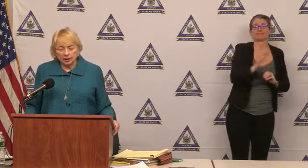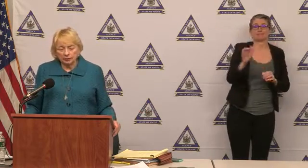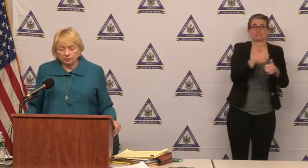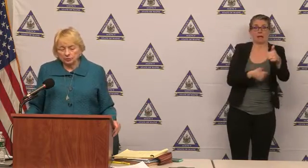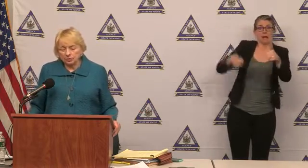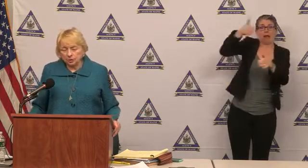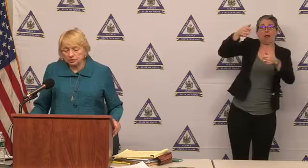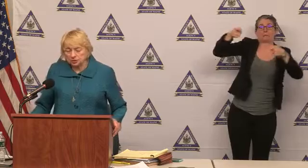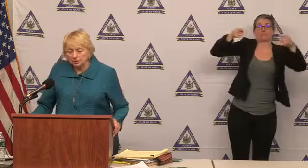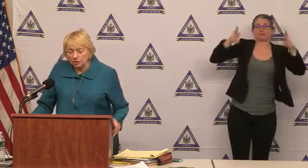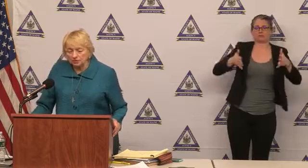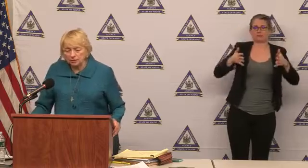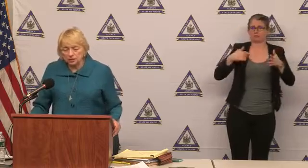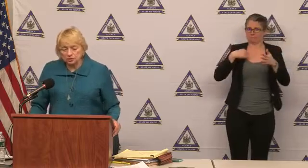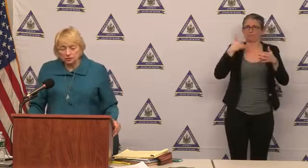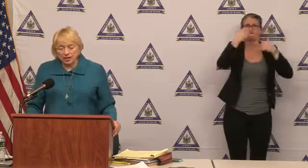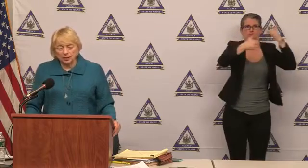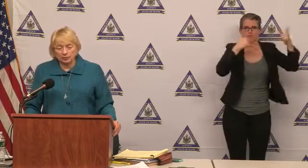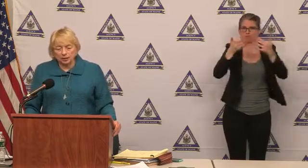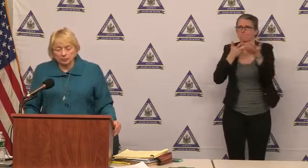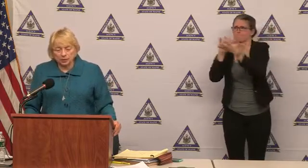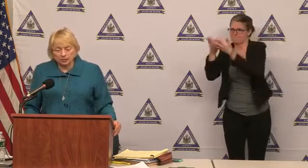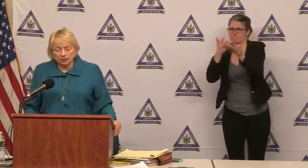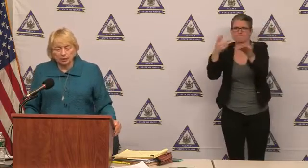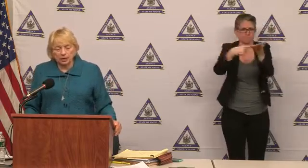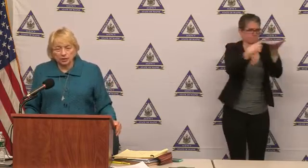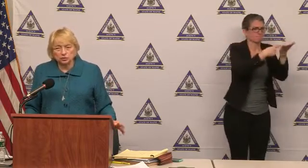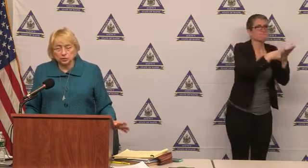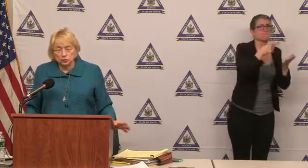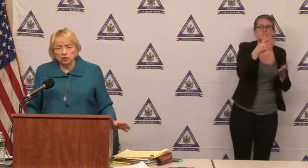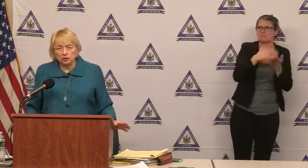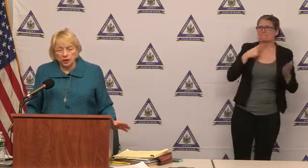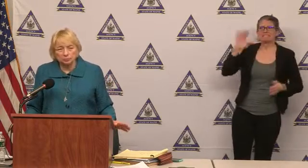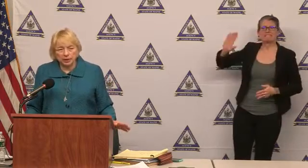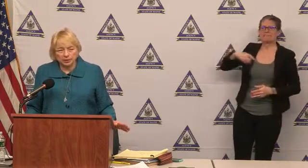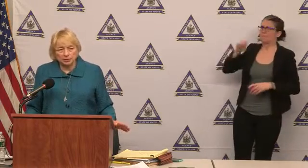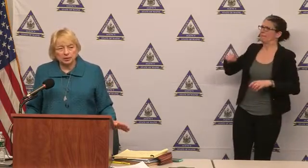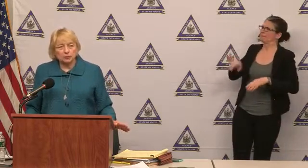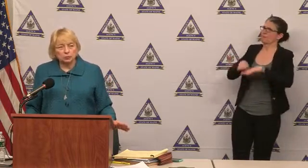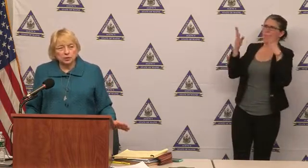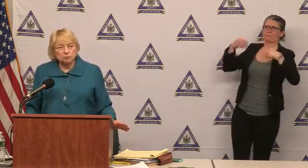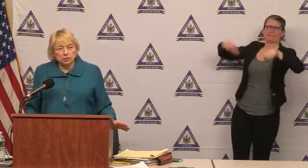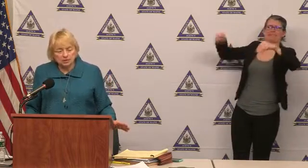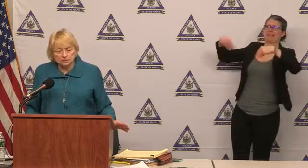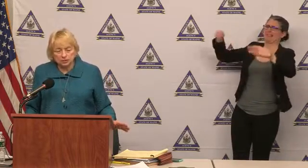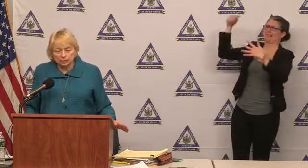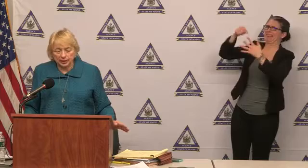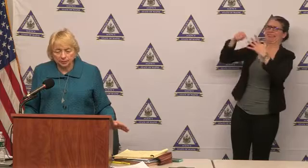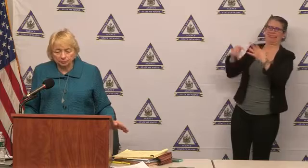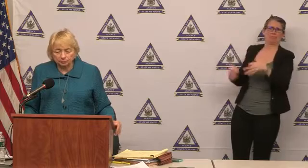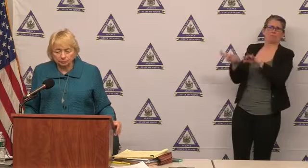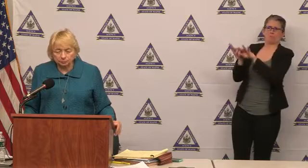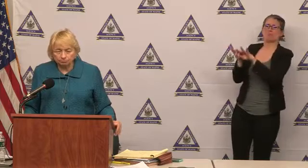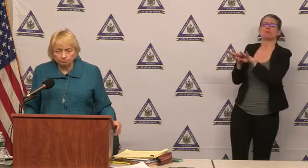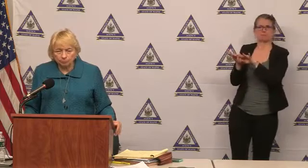And in response to those conversations, I am recommending that they do a lot better. We must do